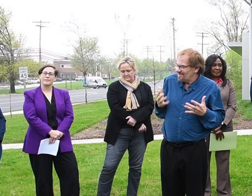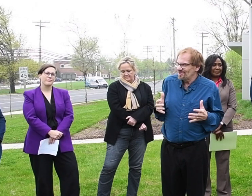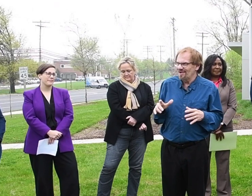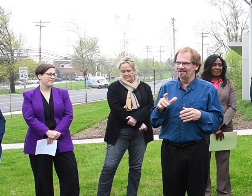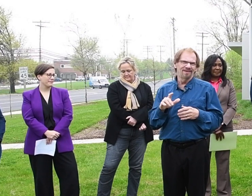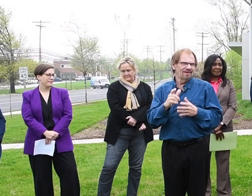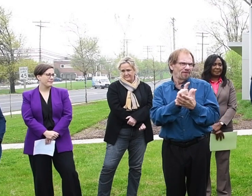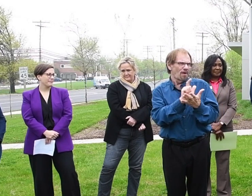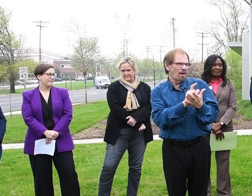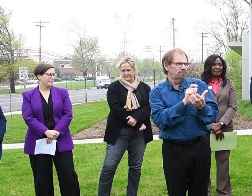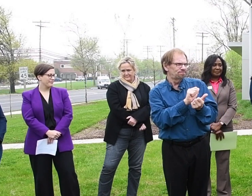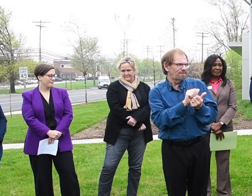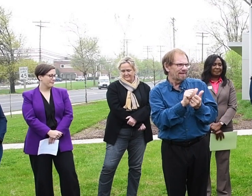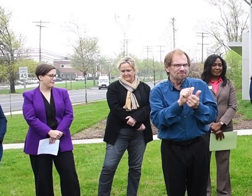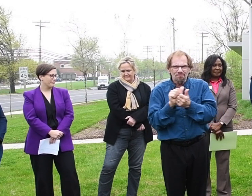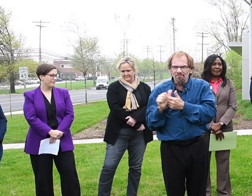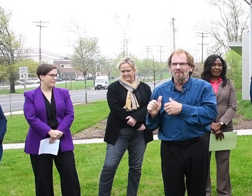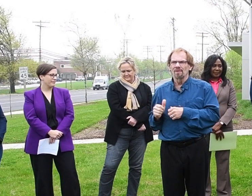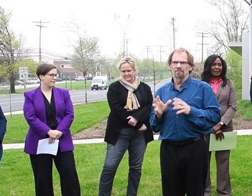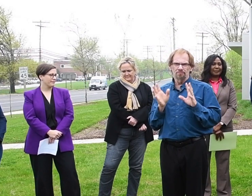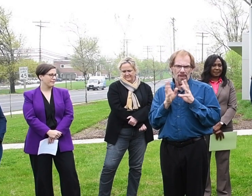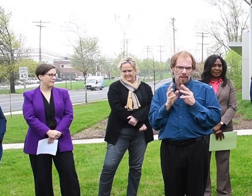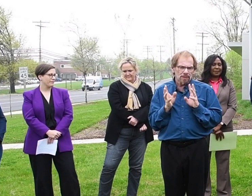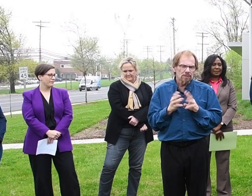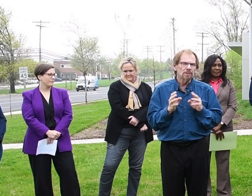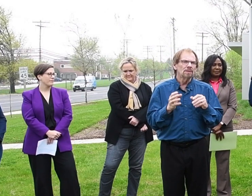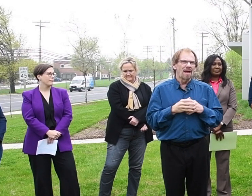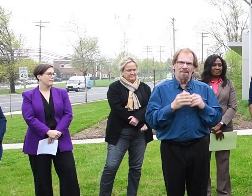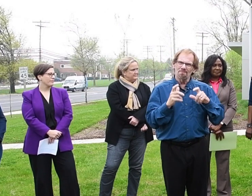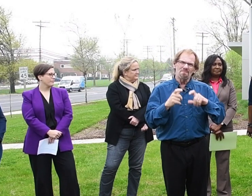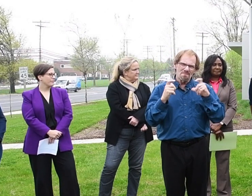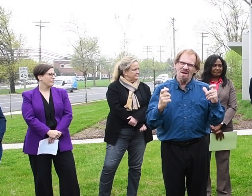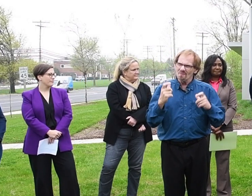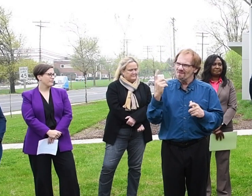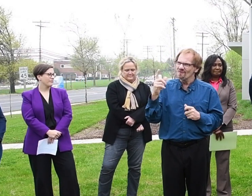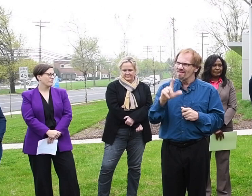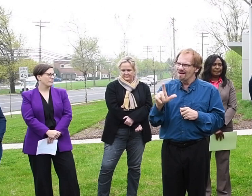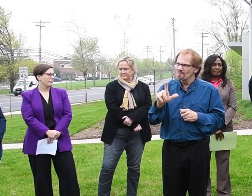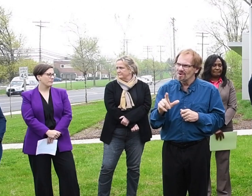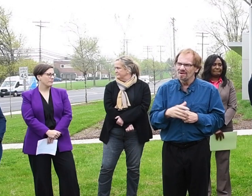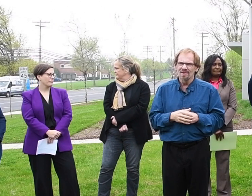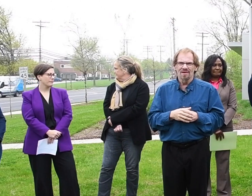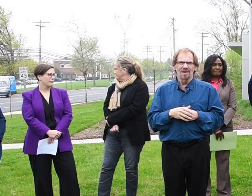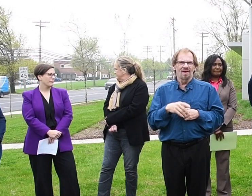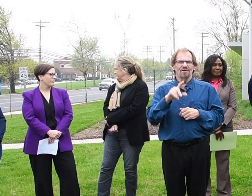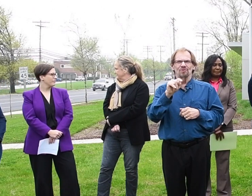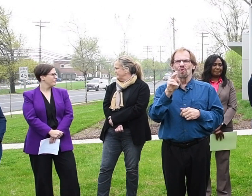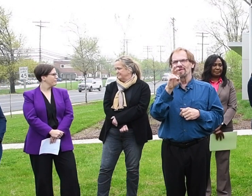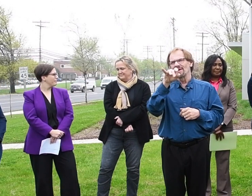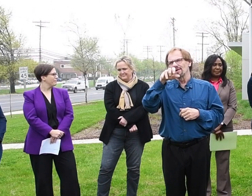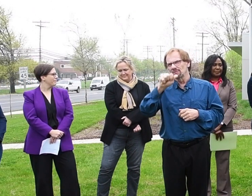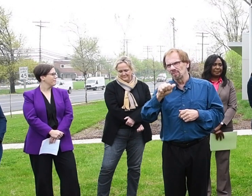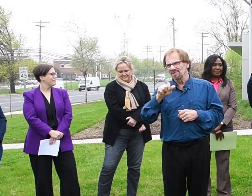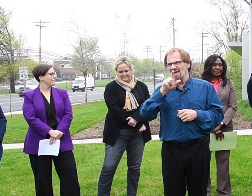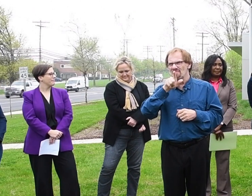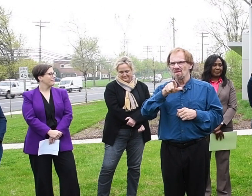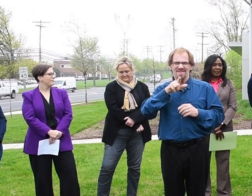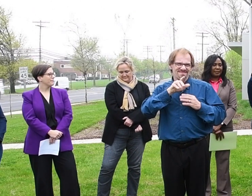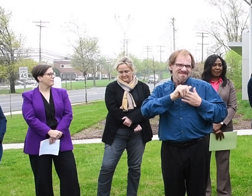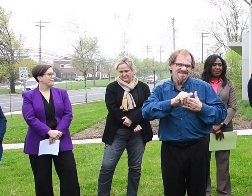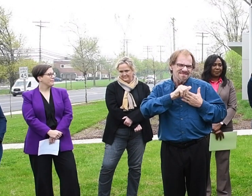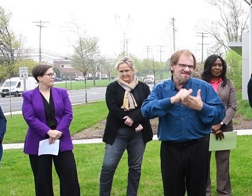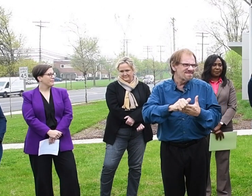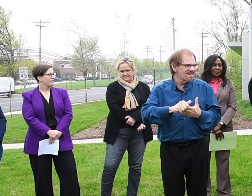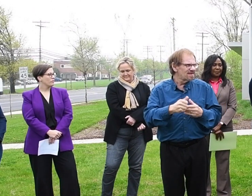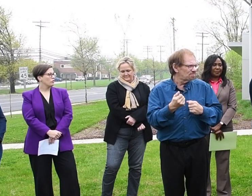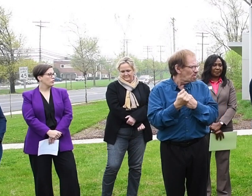in Annapolis, and this was a big session for libraries. And Tonya was really at the forefront advocating,